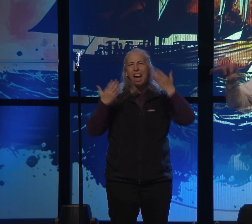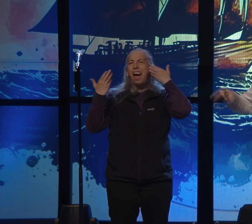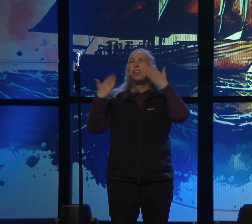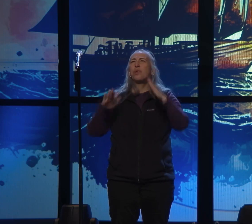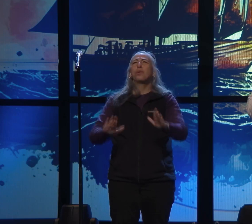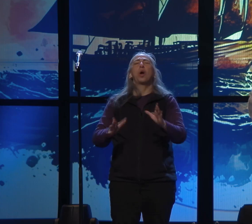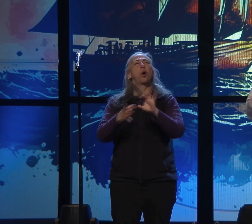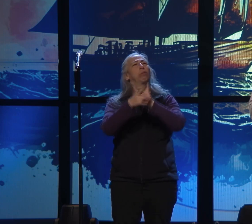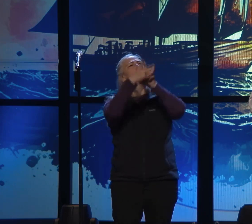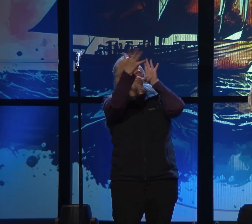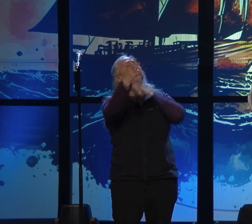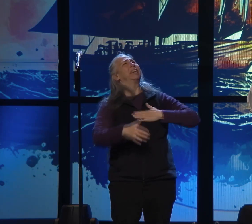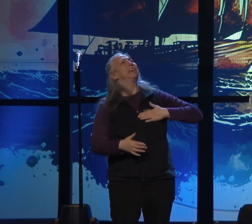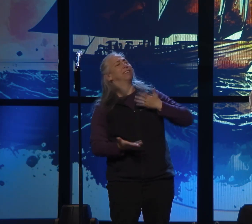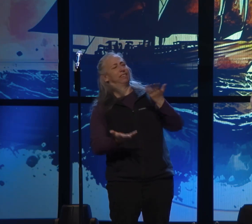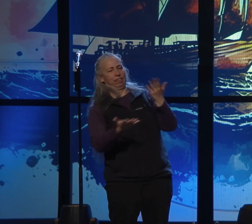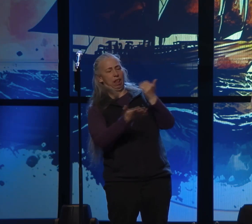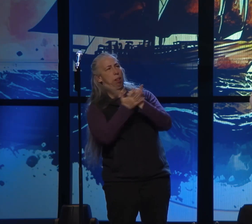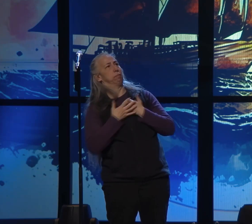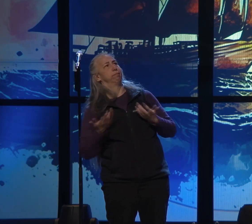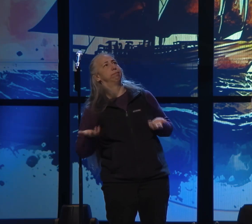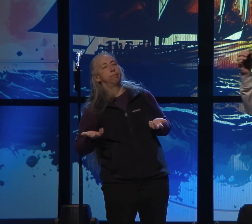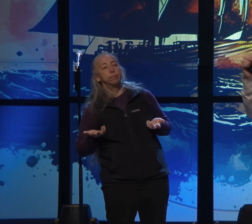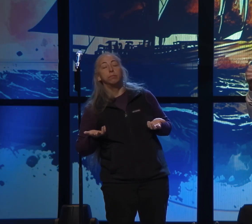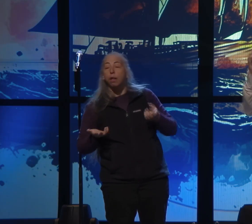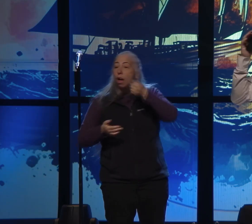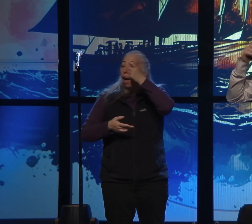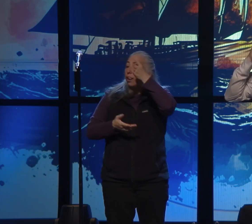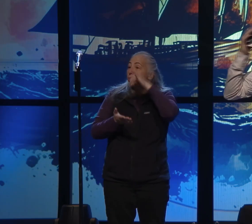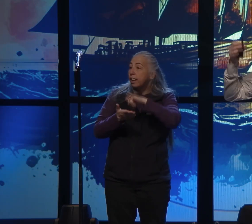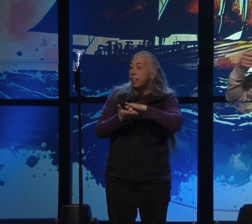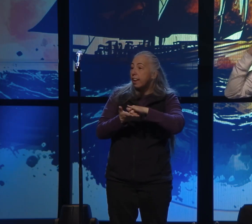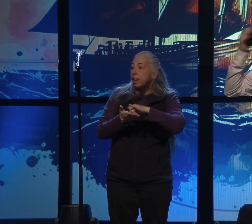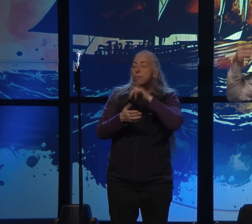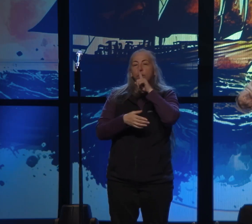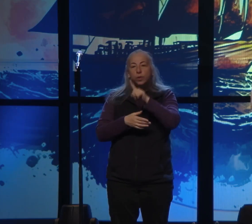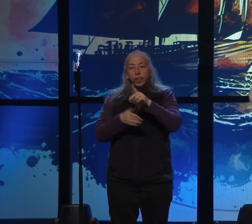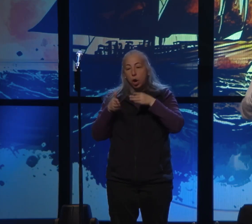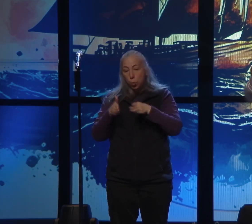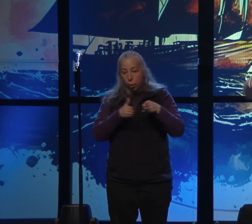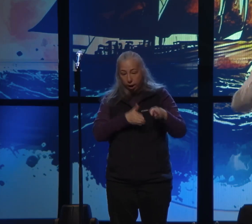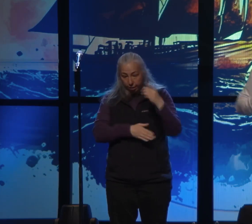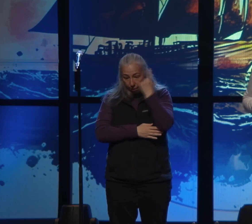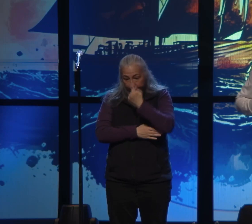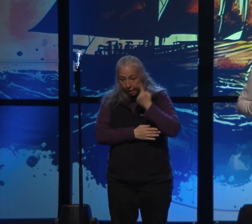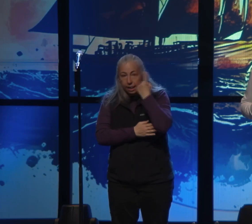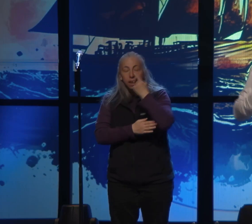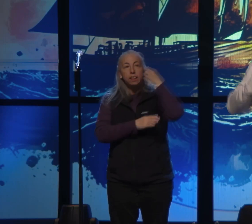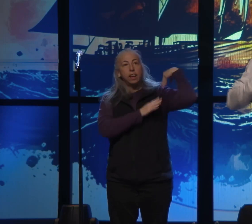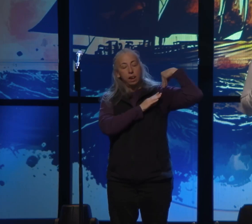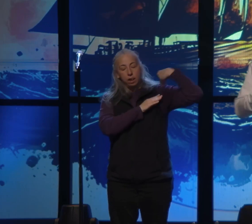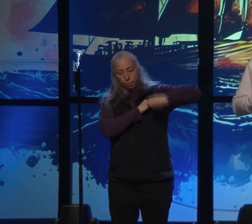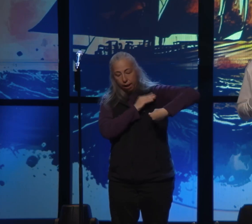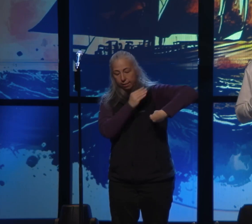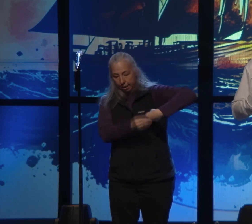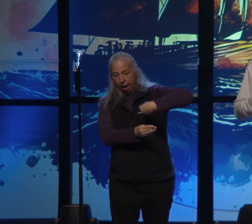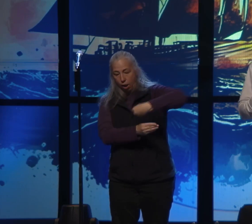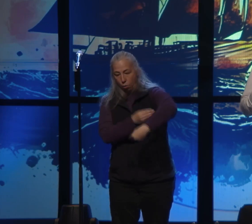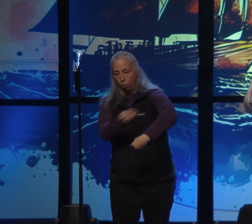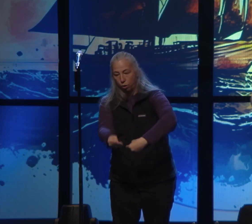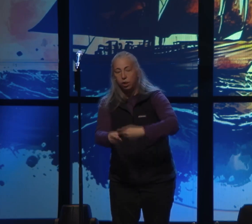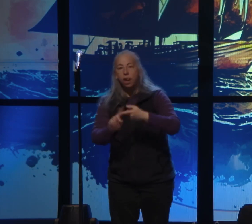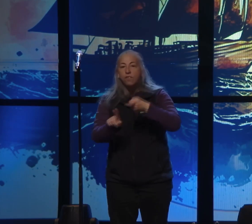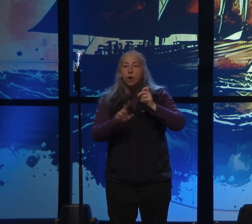it. I get the metaphor, okay? But oftentimes statements like this and ways of thinking and being that are handed to you from people who have the jobs like